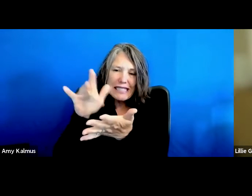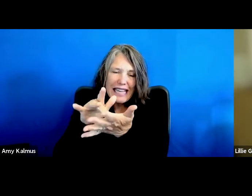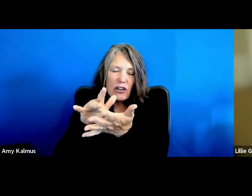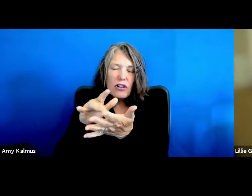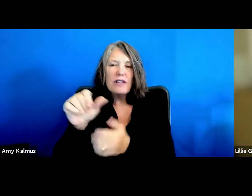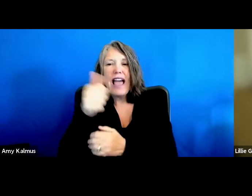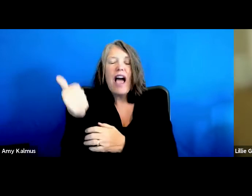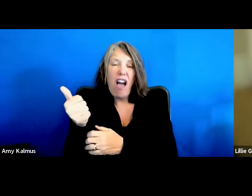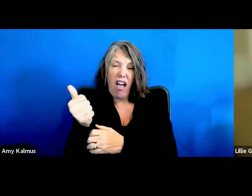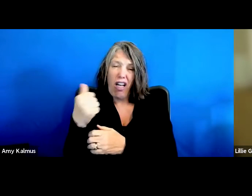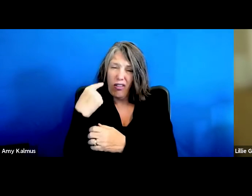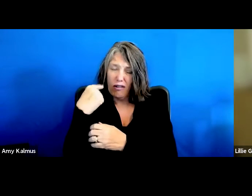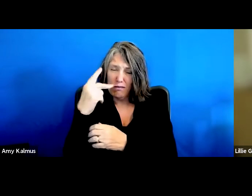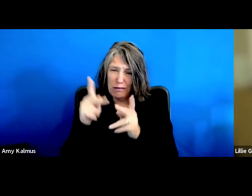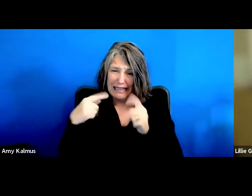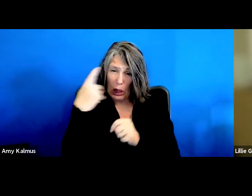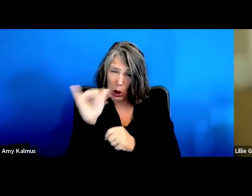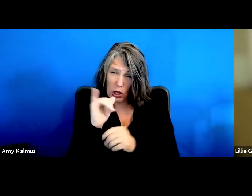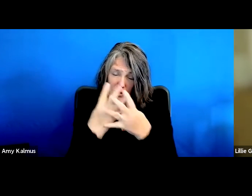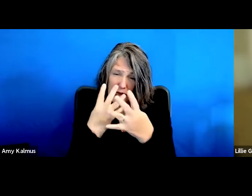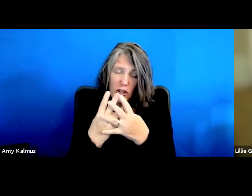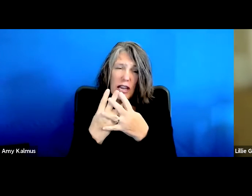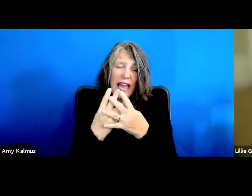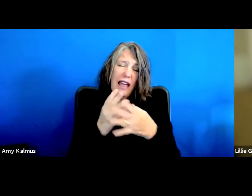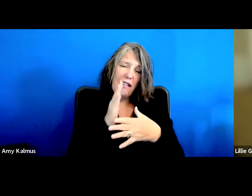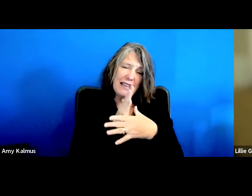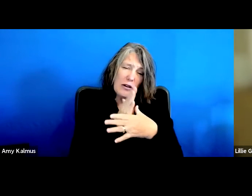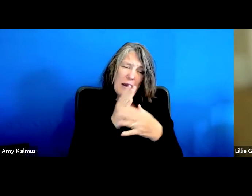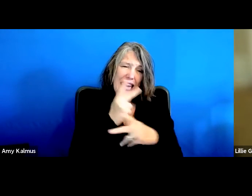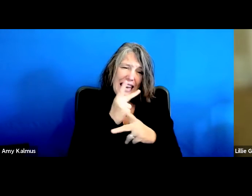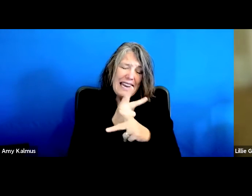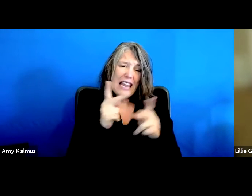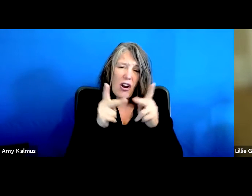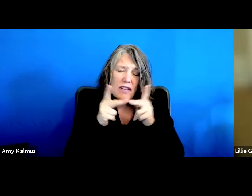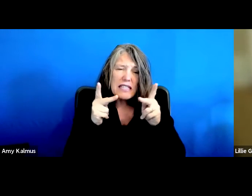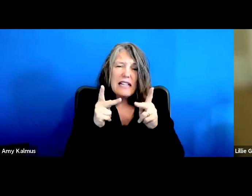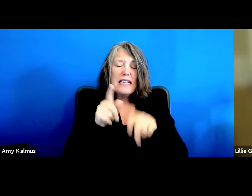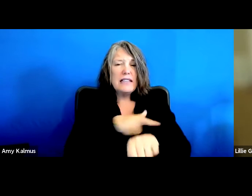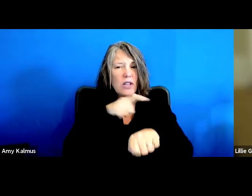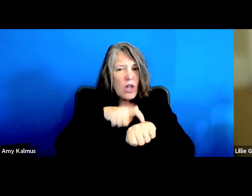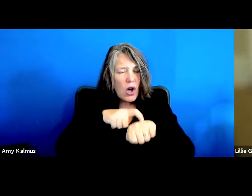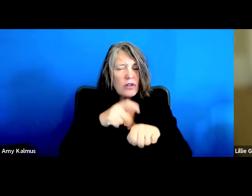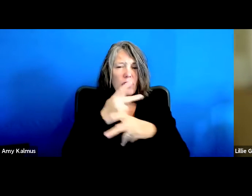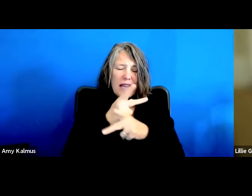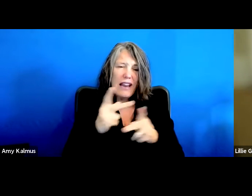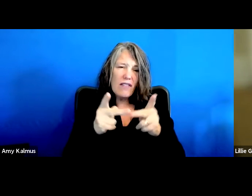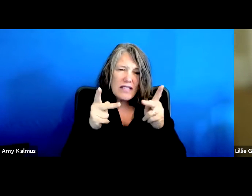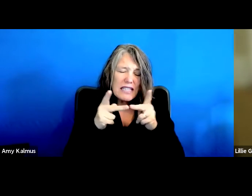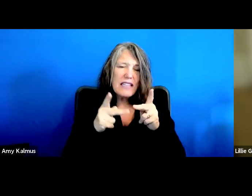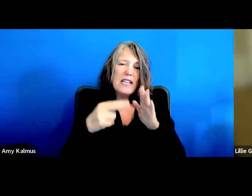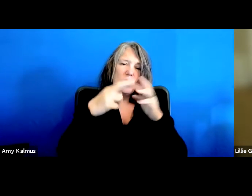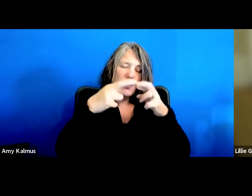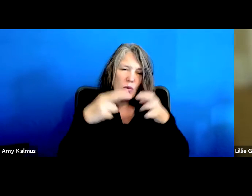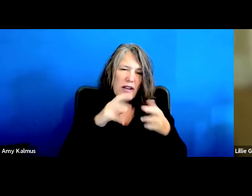other carceral facilities, intermediate care facilities, long-term care facilities, regional